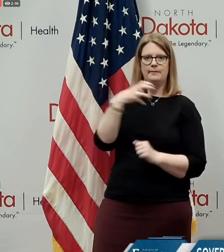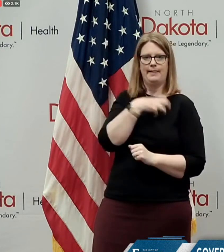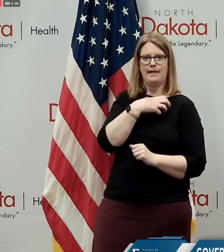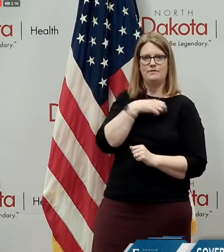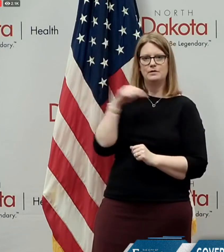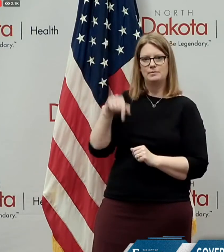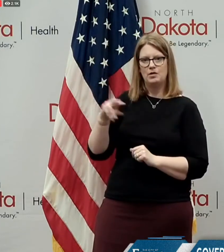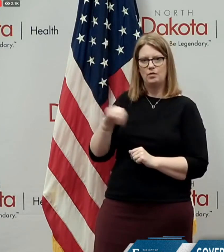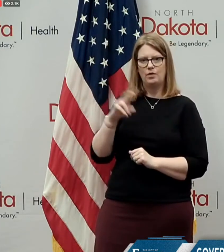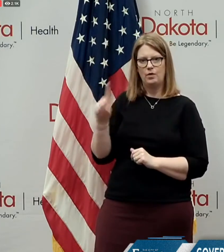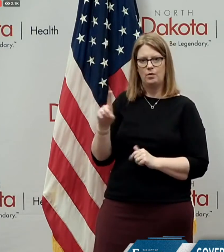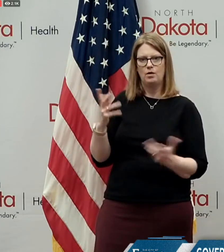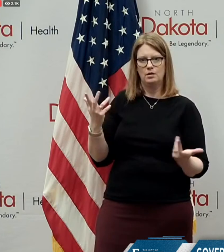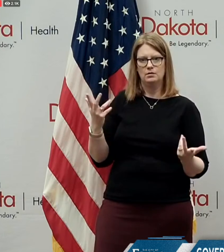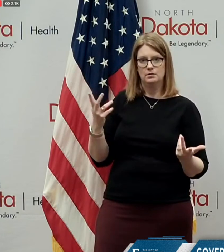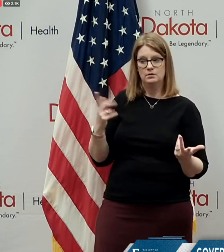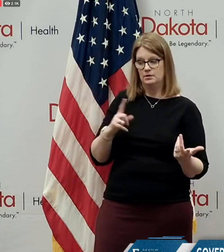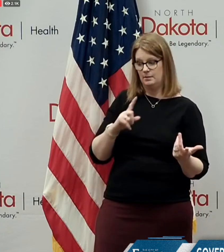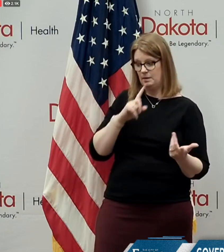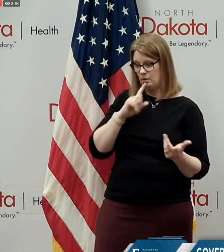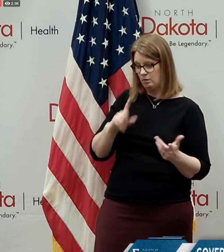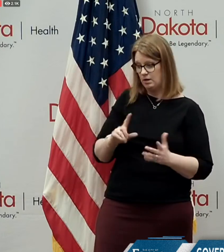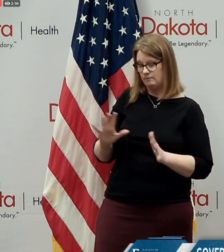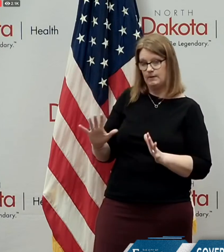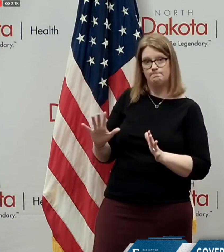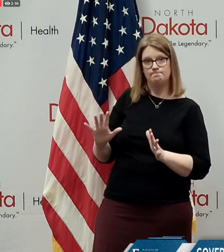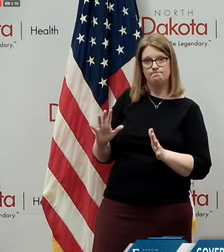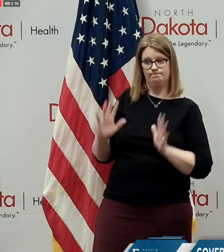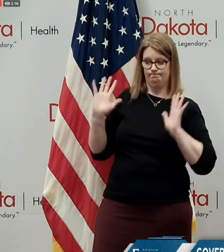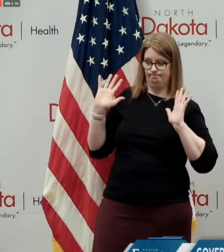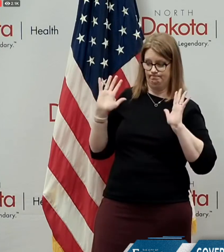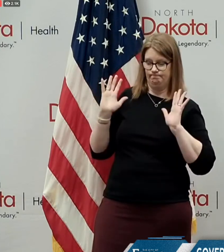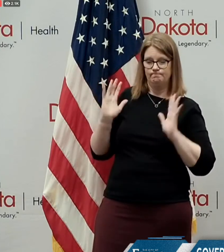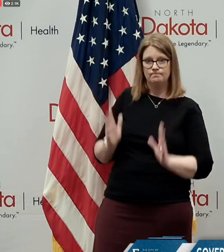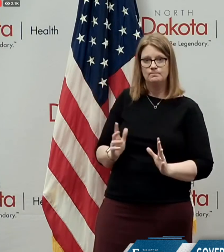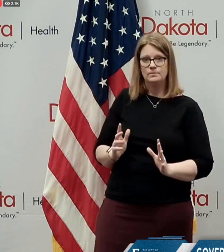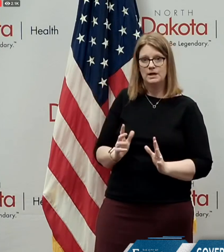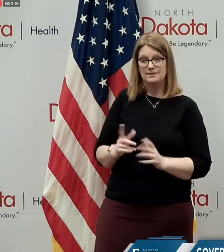Dakota, and that's a hallmark, I think, here. But it's a challenging